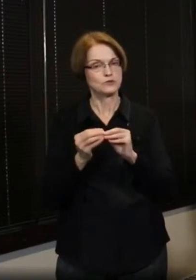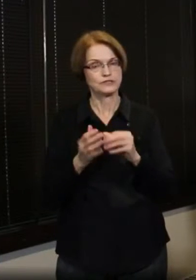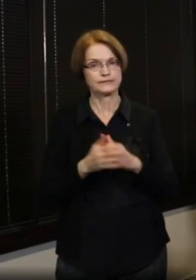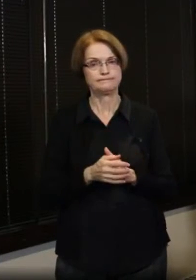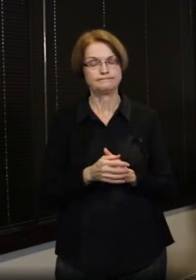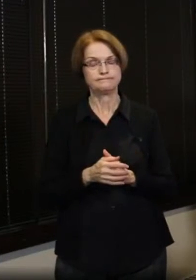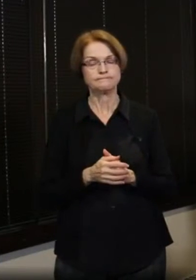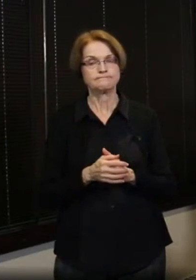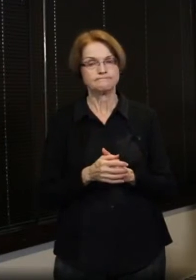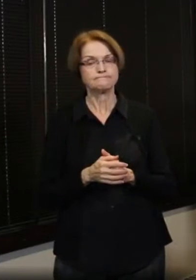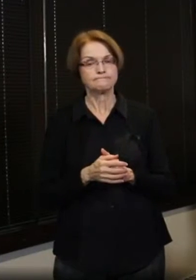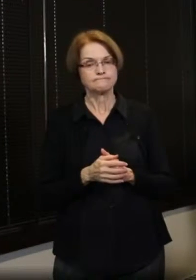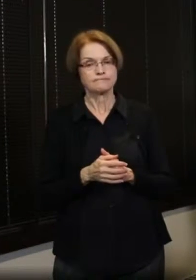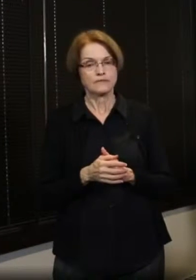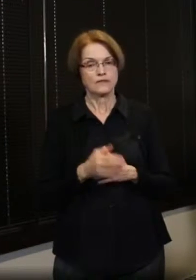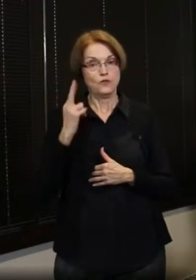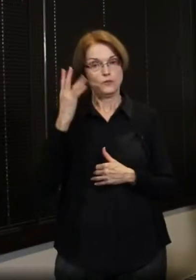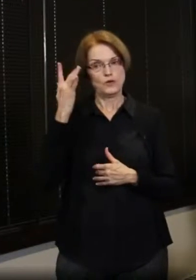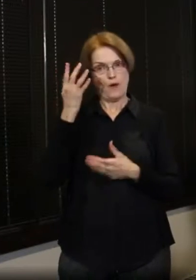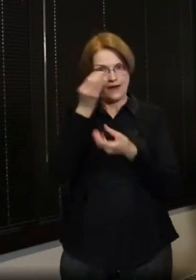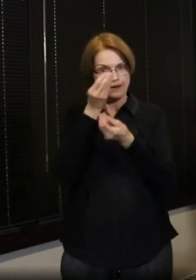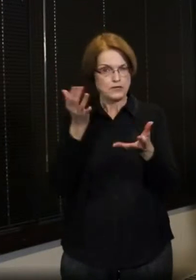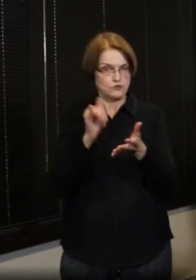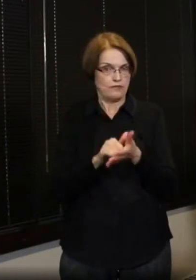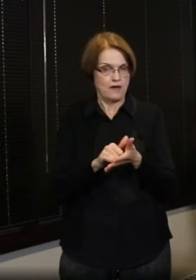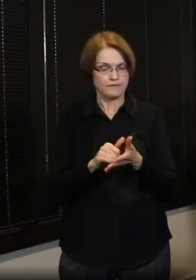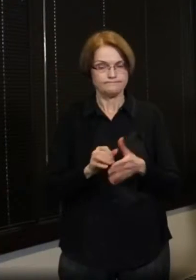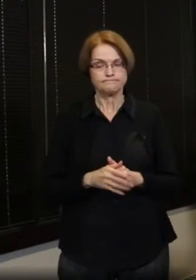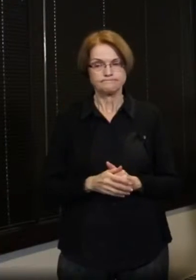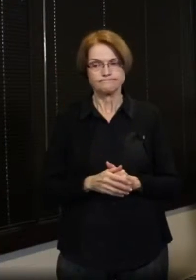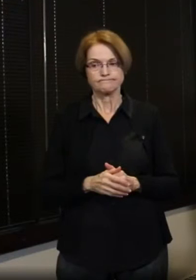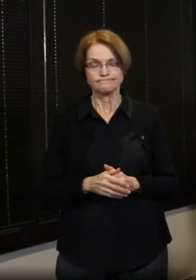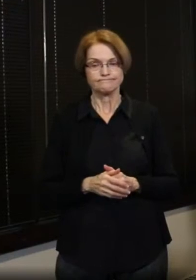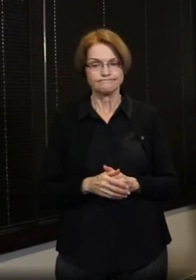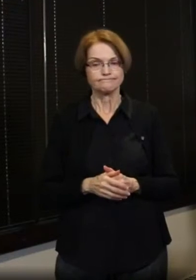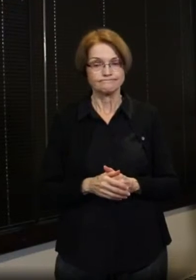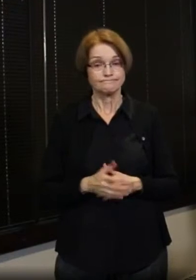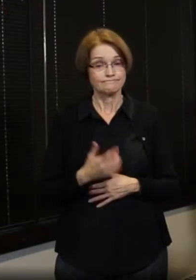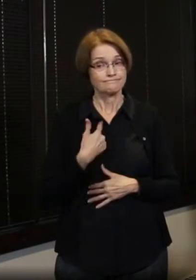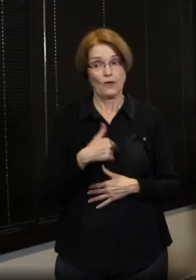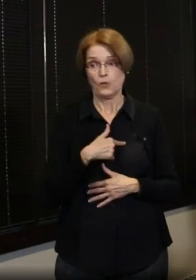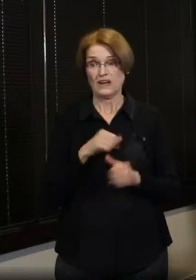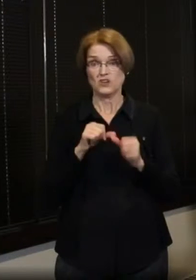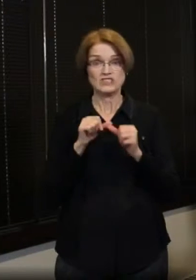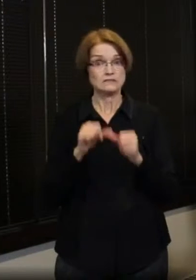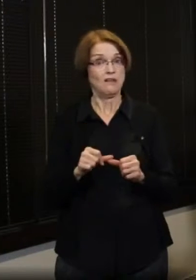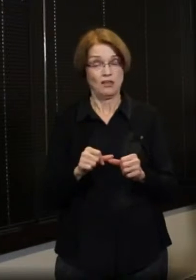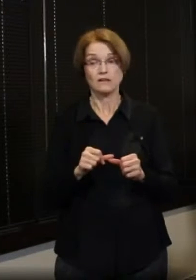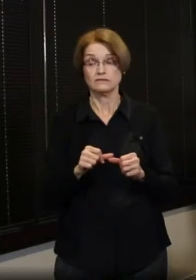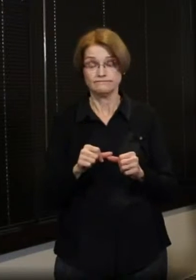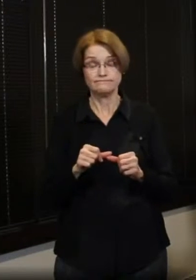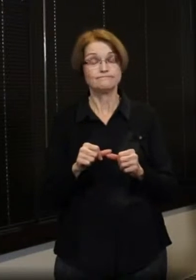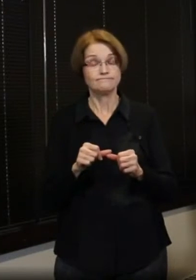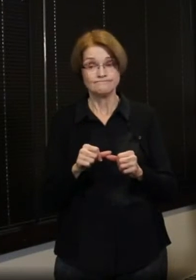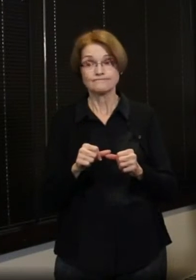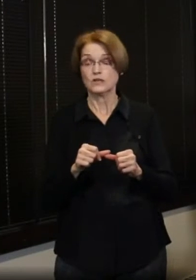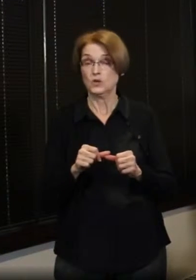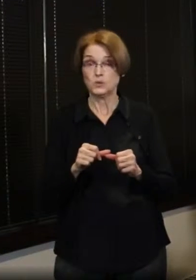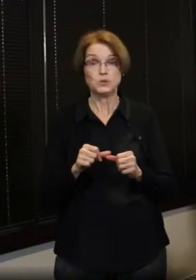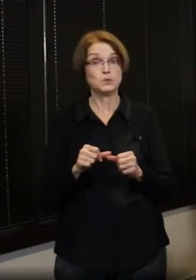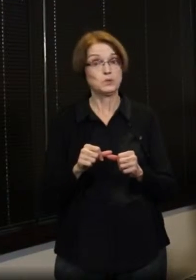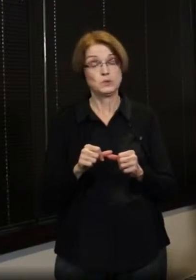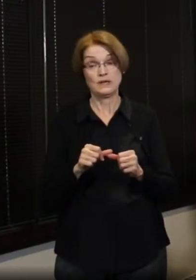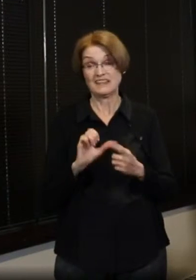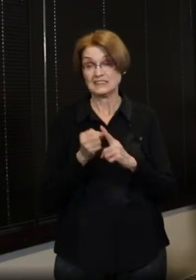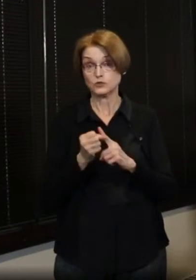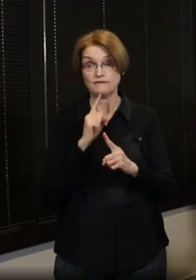And so the reason why I mention that is, we're still in a very delicate